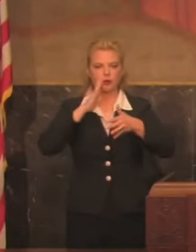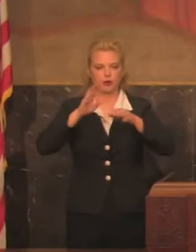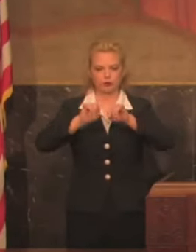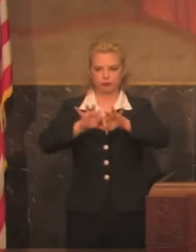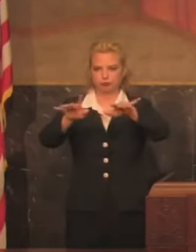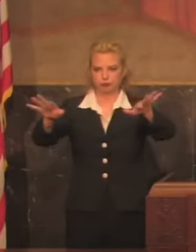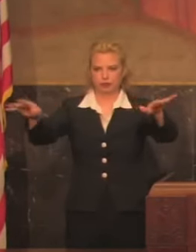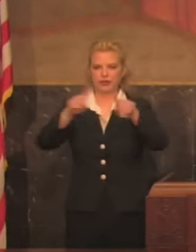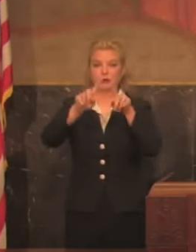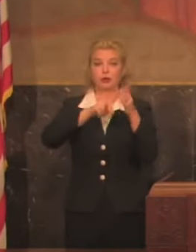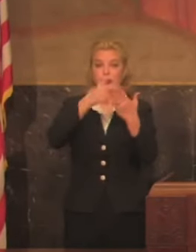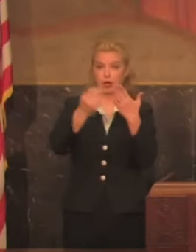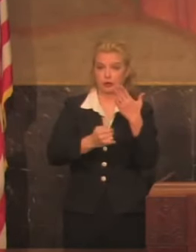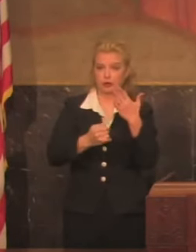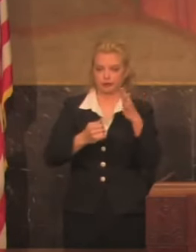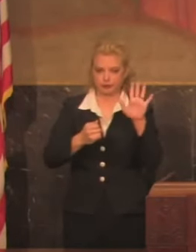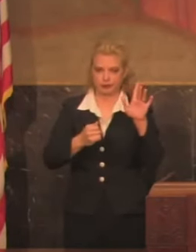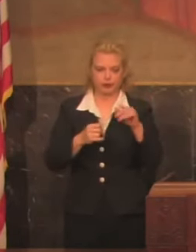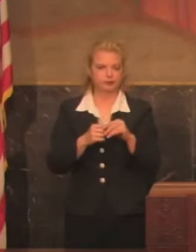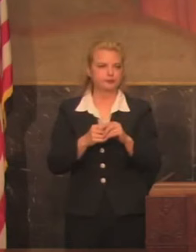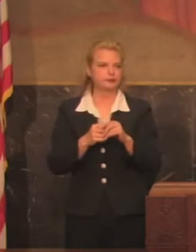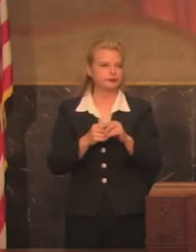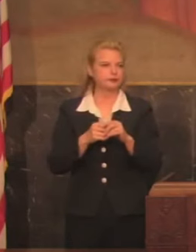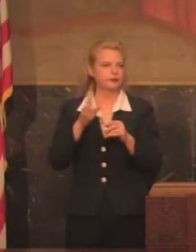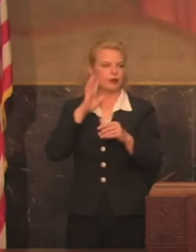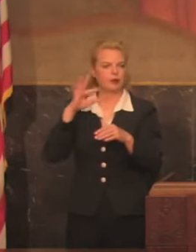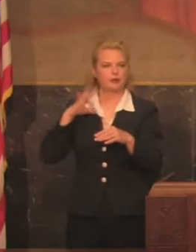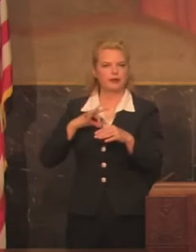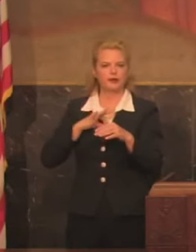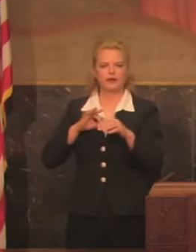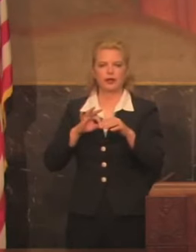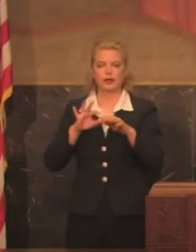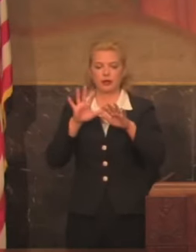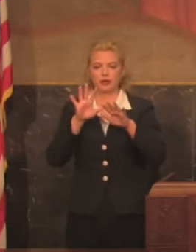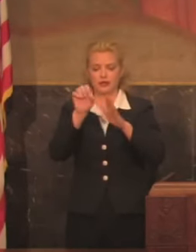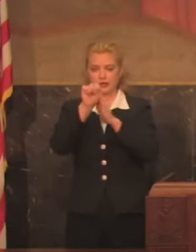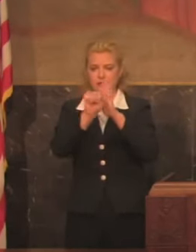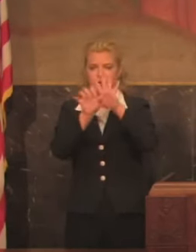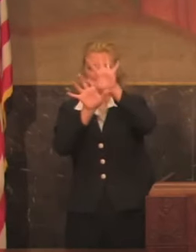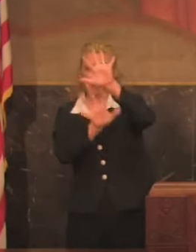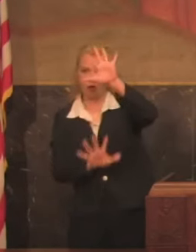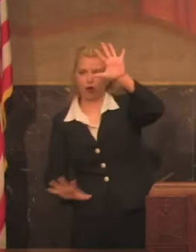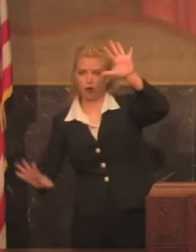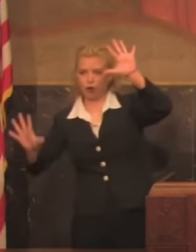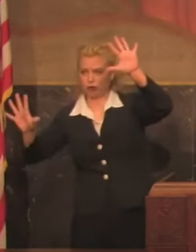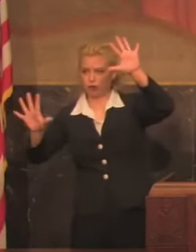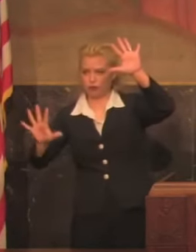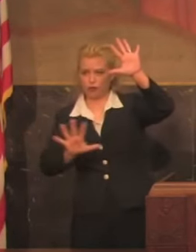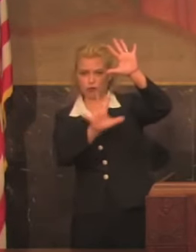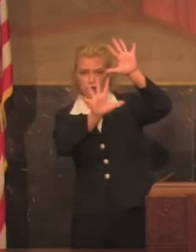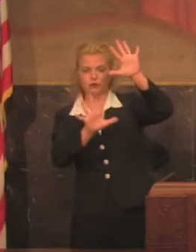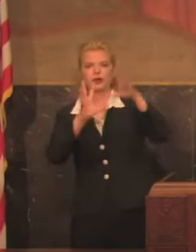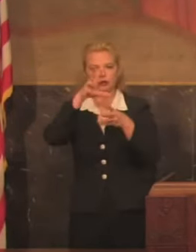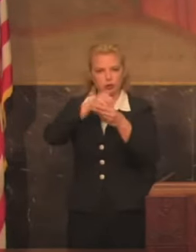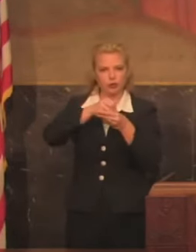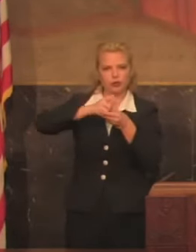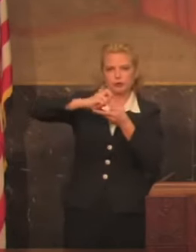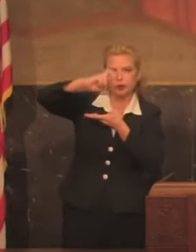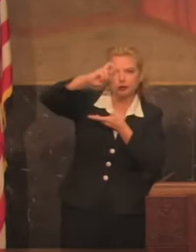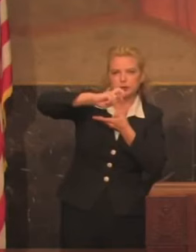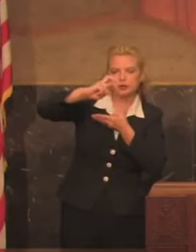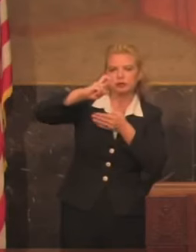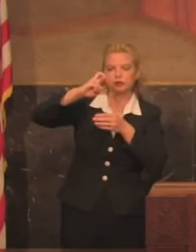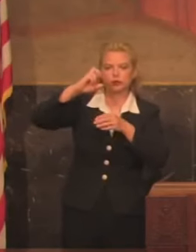range of projects excuse me, that will benefit every corner of the state, including transportation and